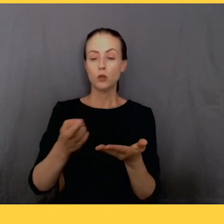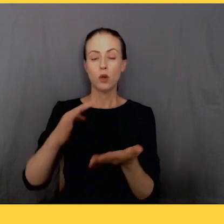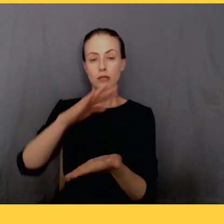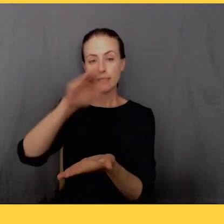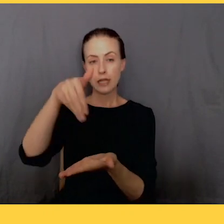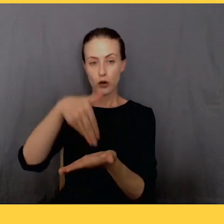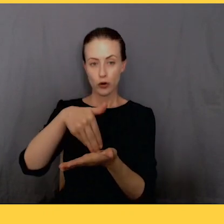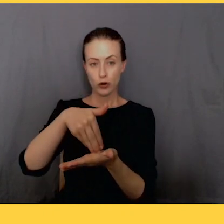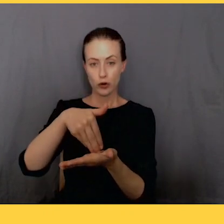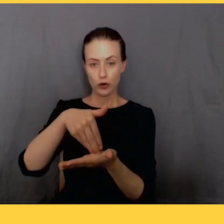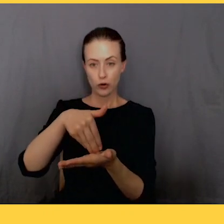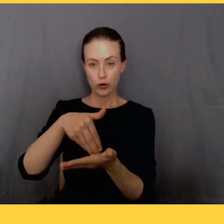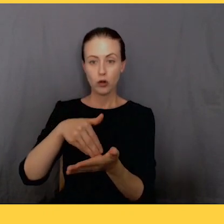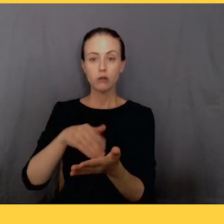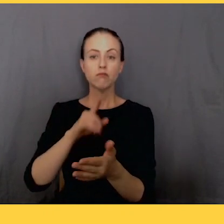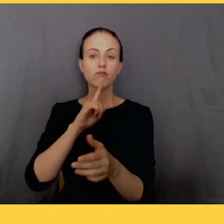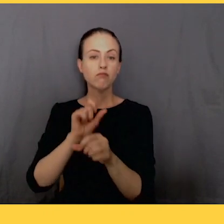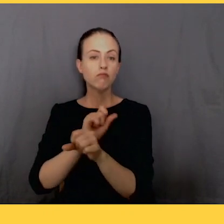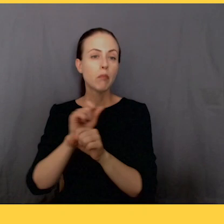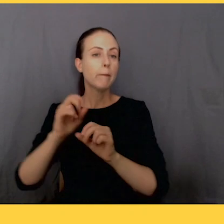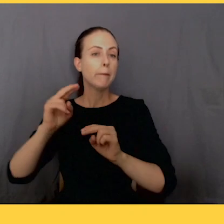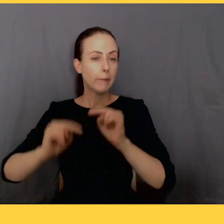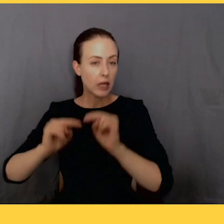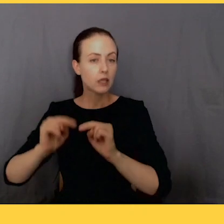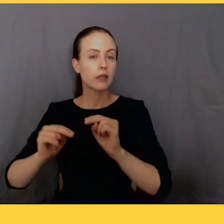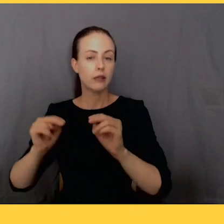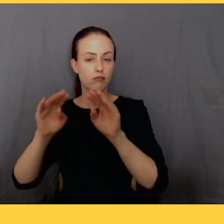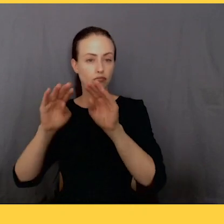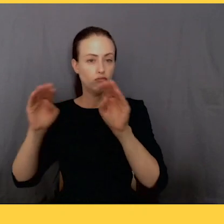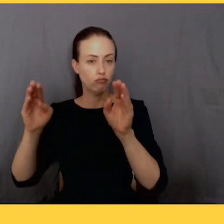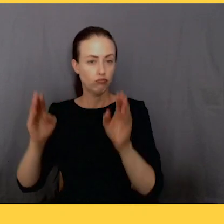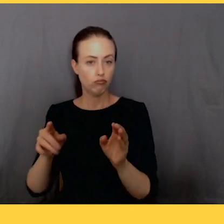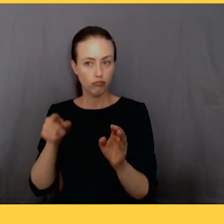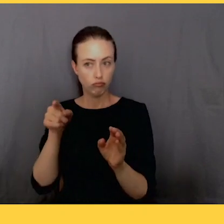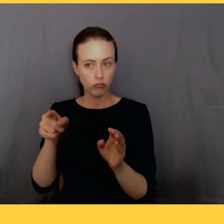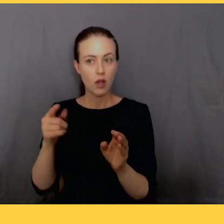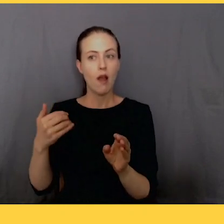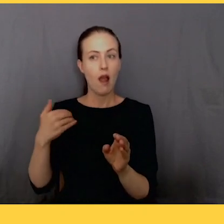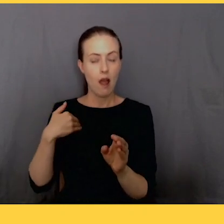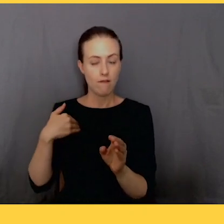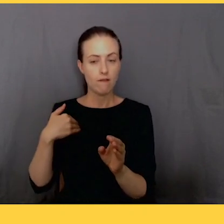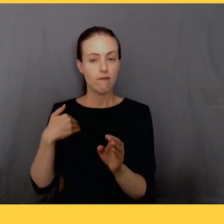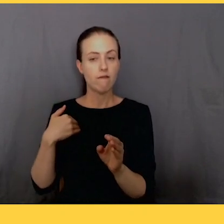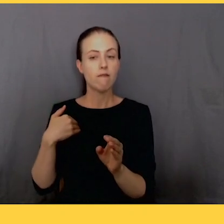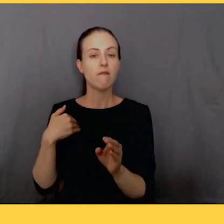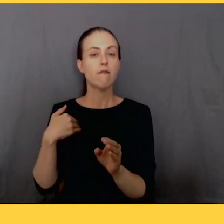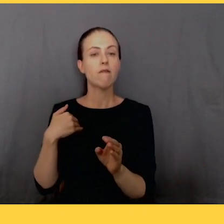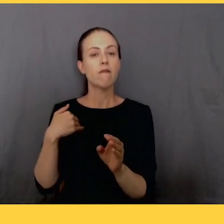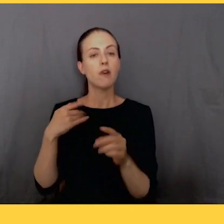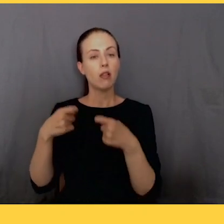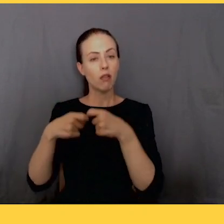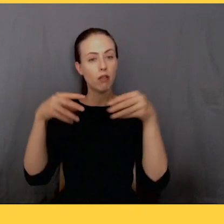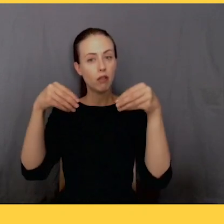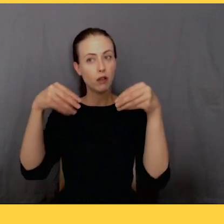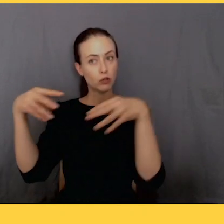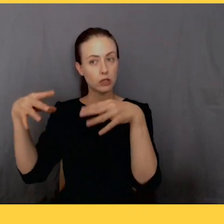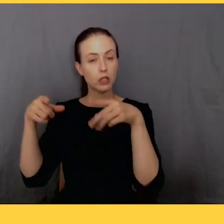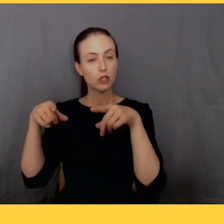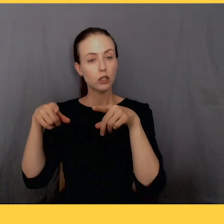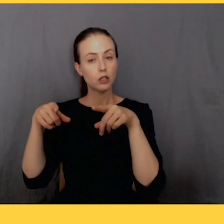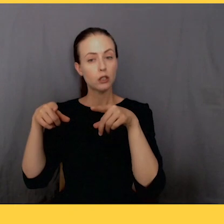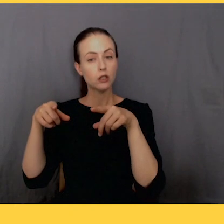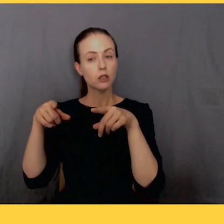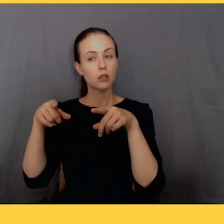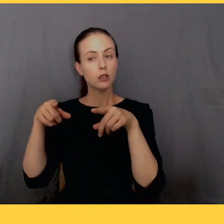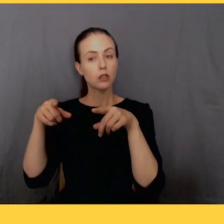the vans are obviously vehicles. We've had to adjust both how we operate the vans and the